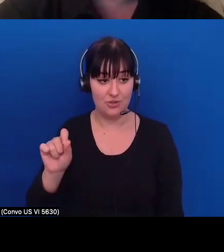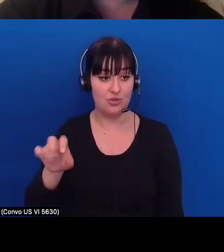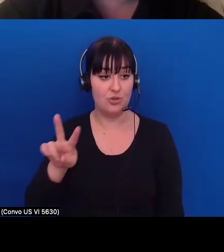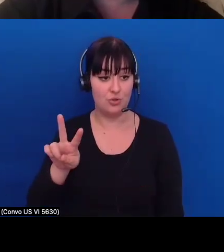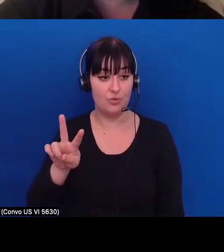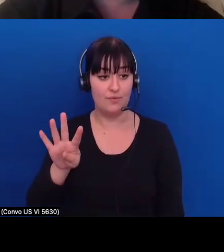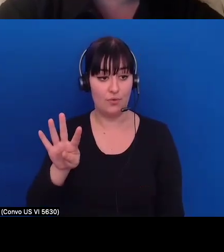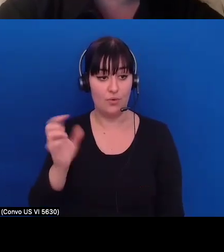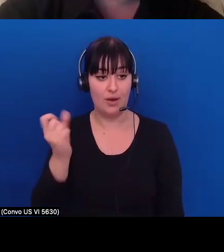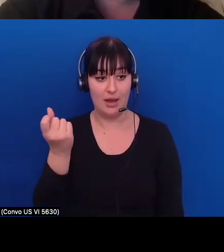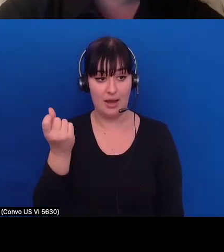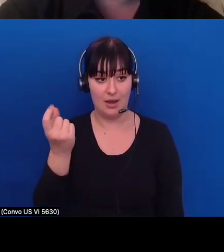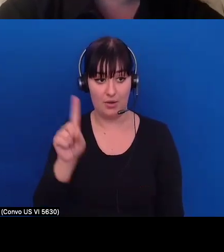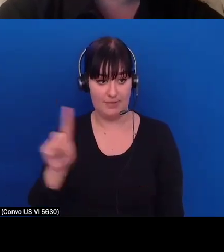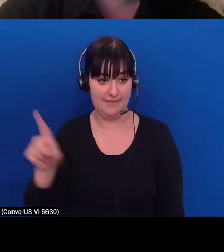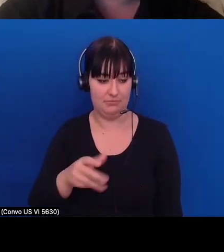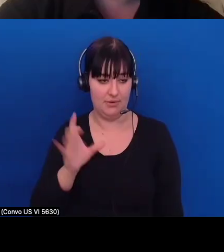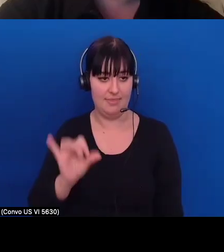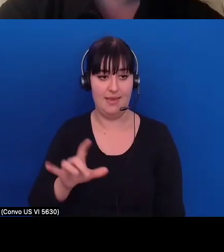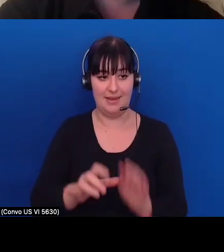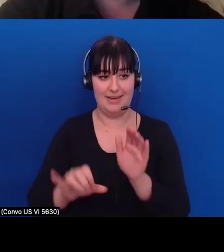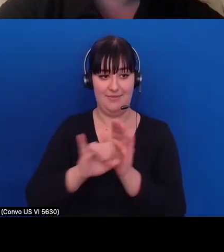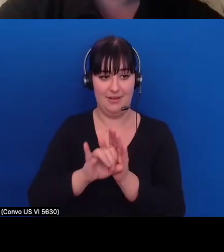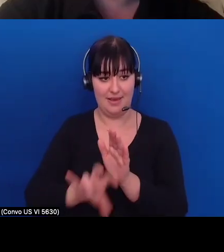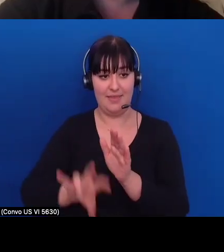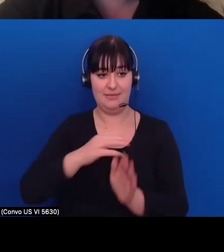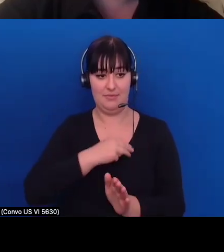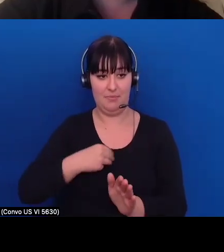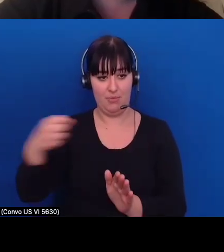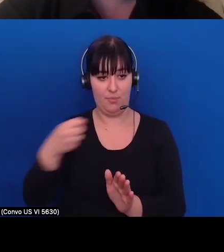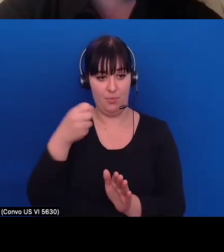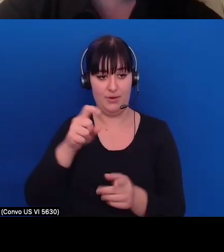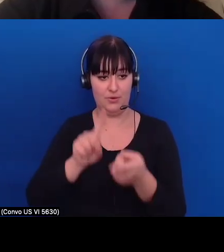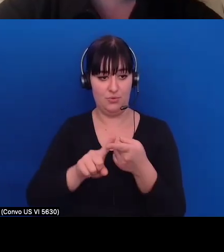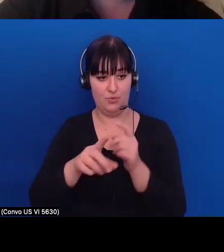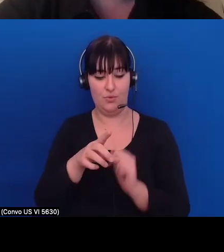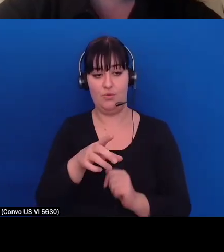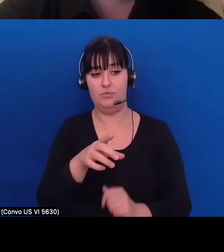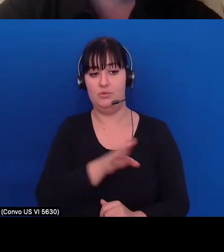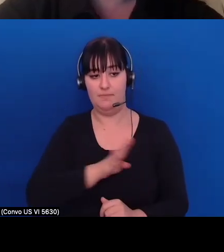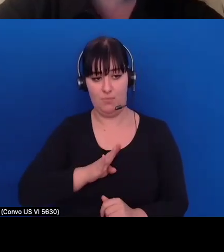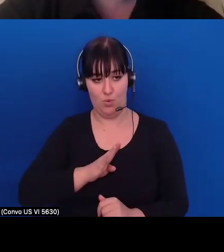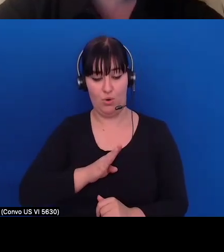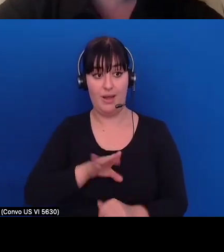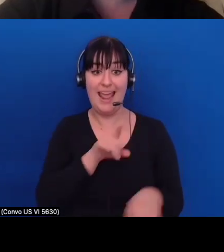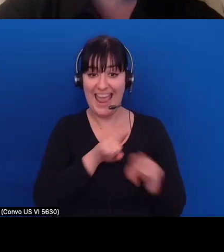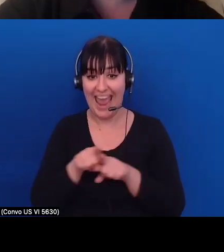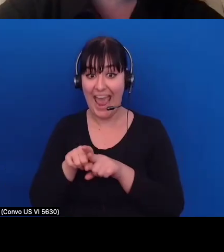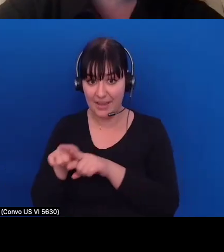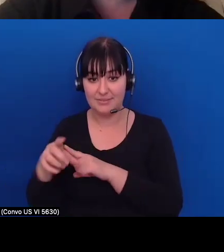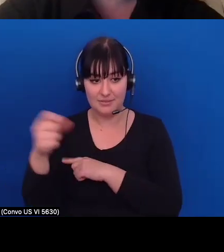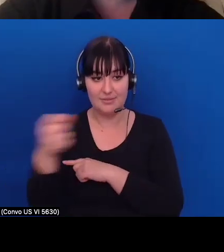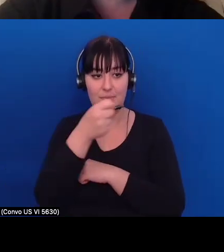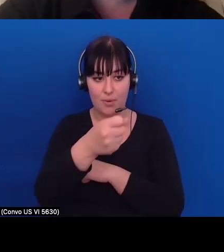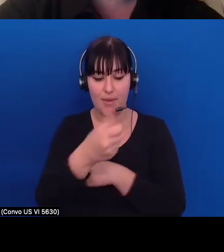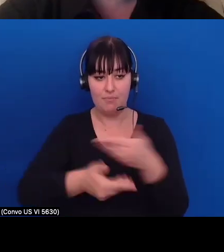9-2411 identifies the 7 members appointed to the board, as well as the appointment process, the requirements,